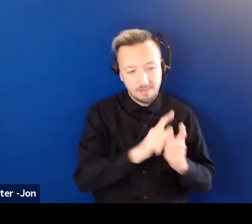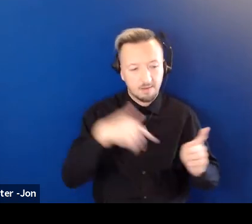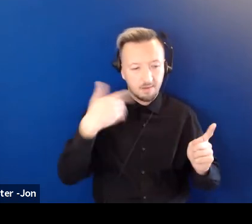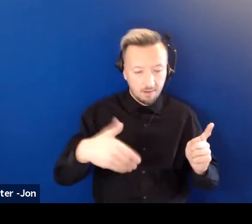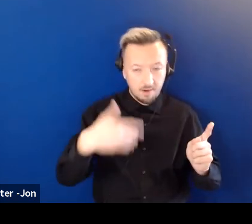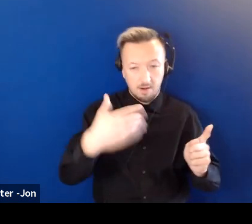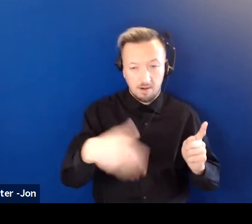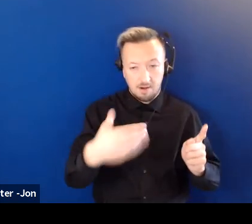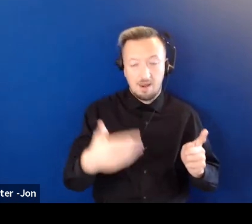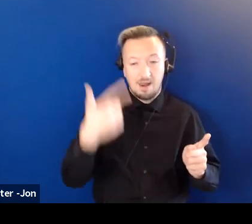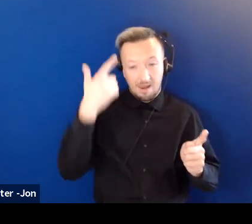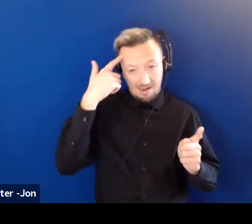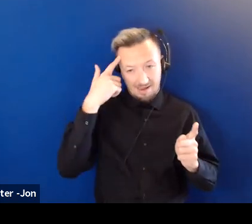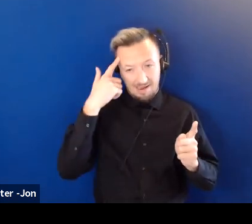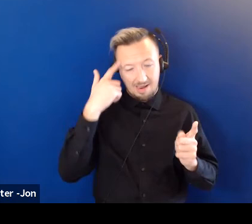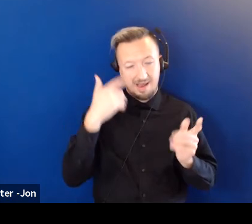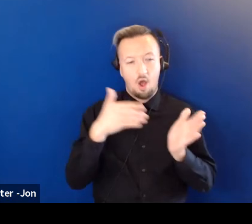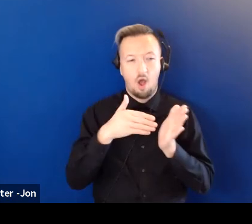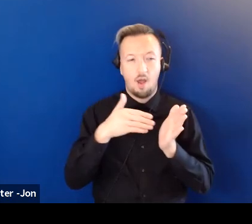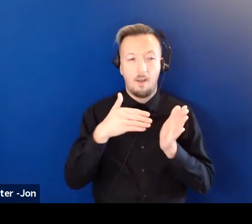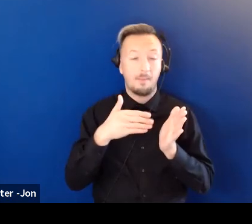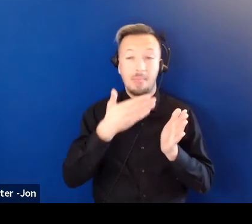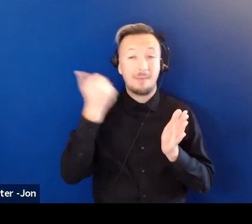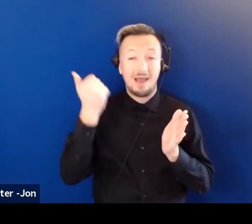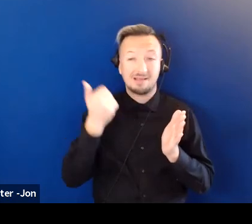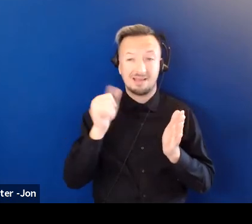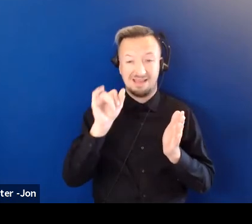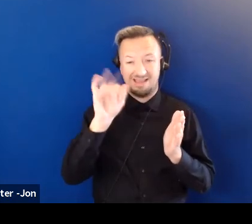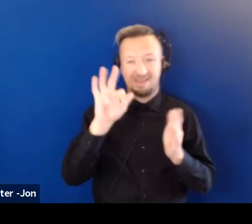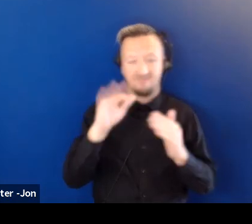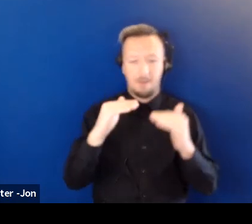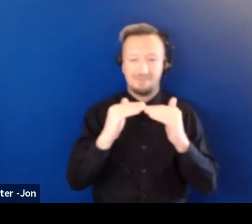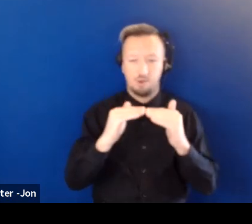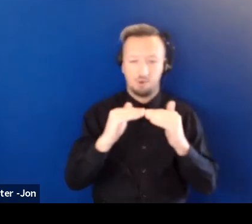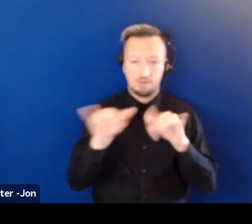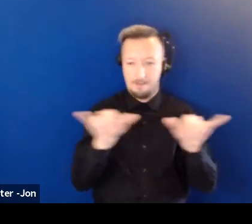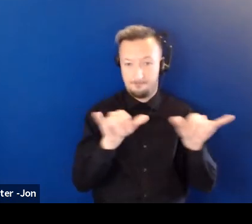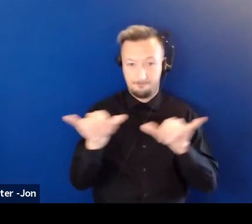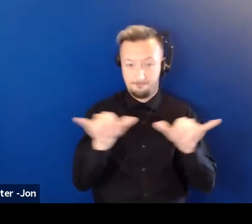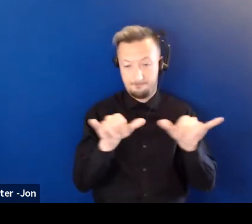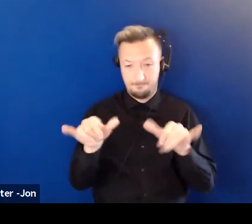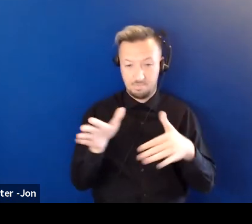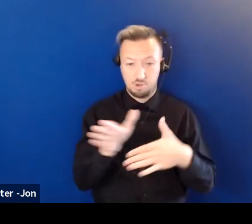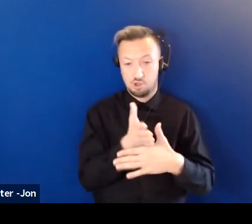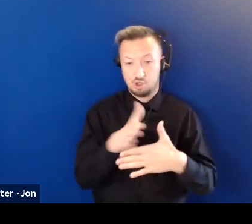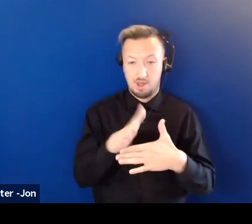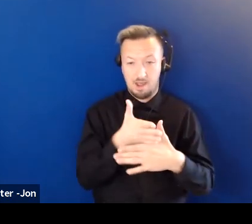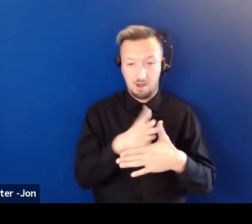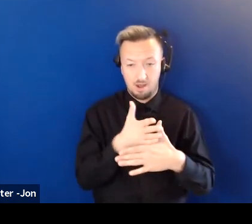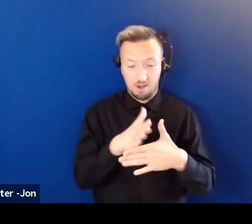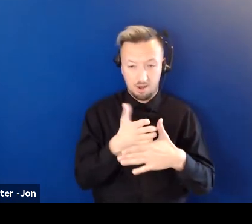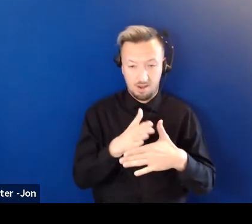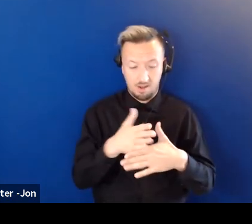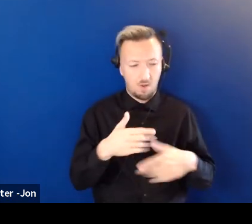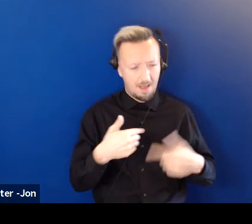lot of times that it comes from a peer. I find that, again, sharing that I am